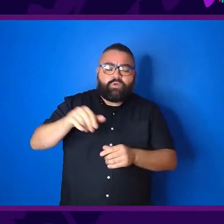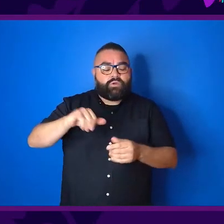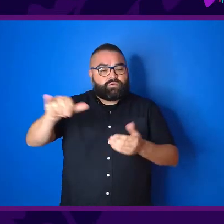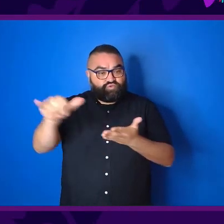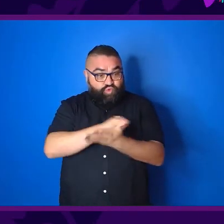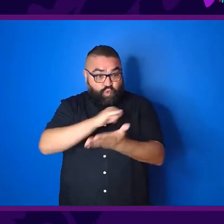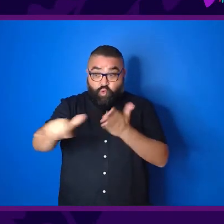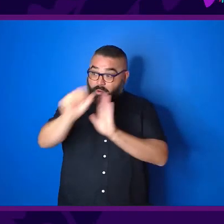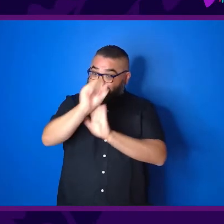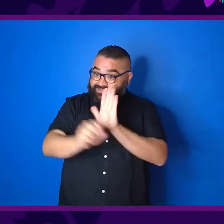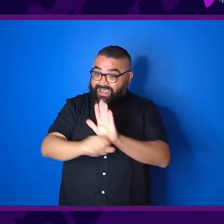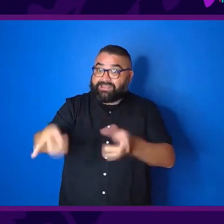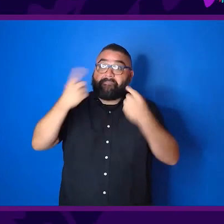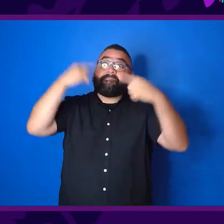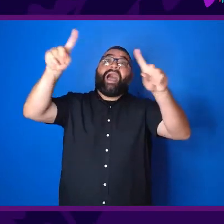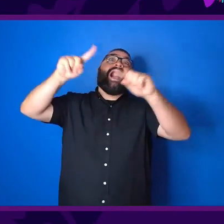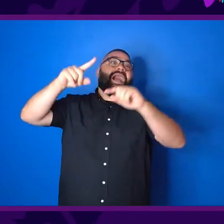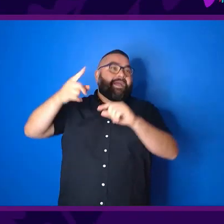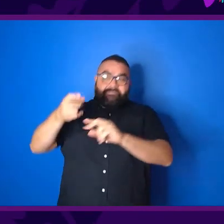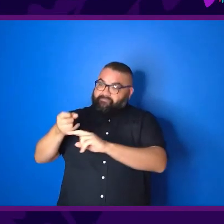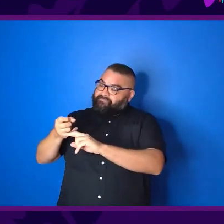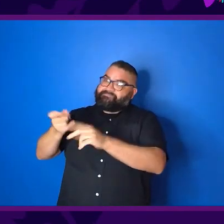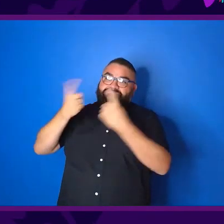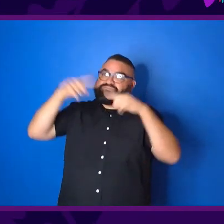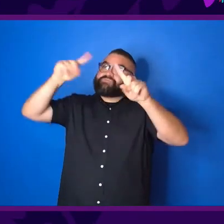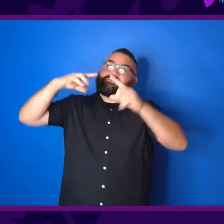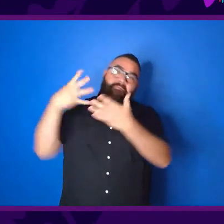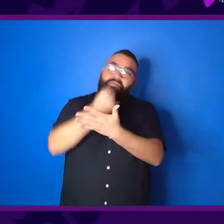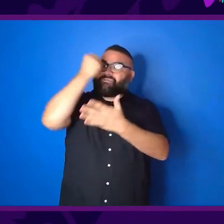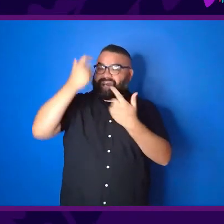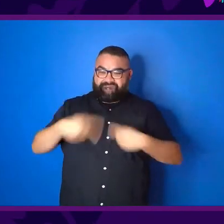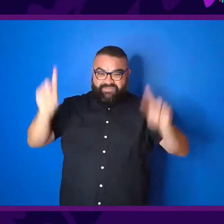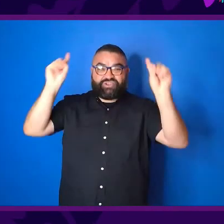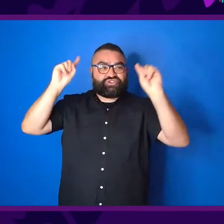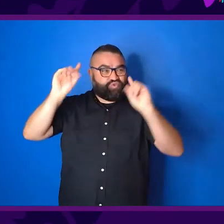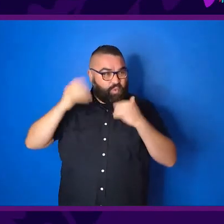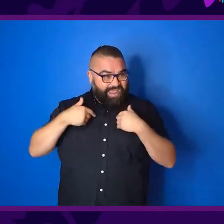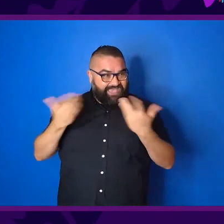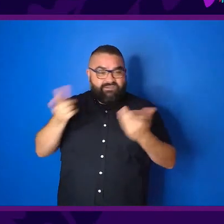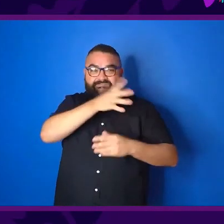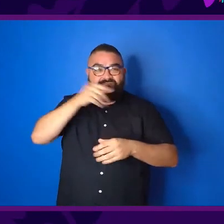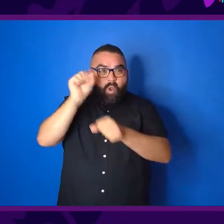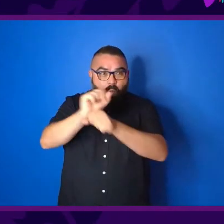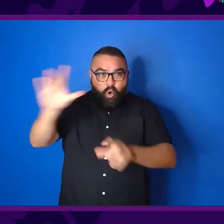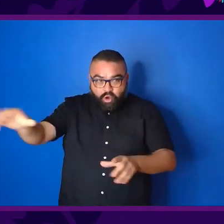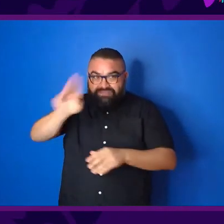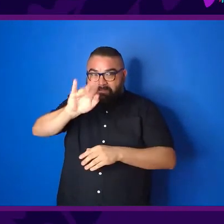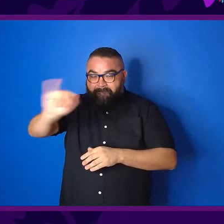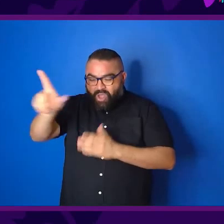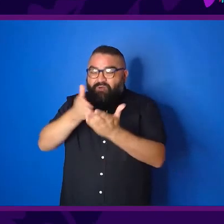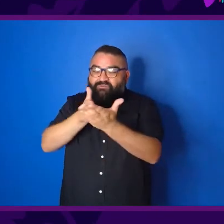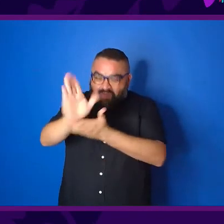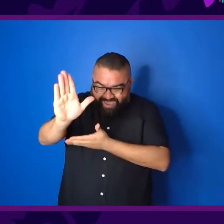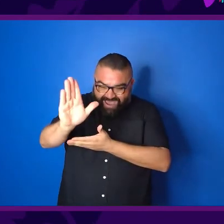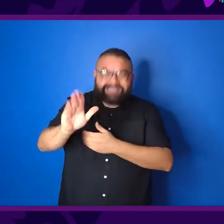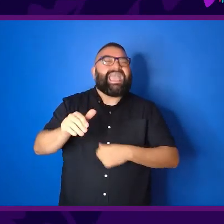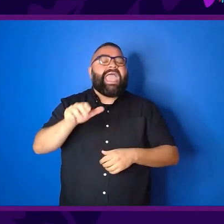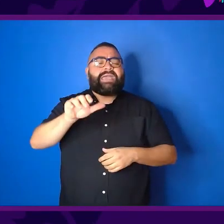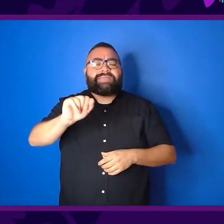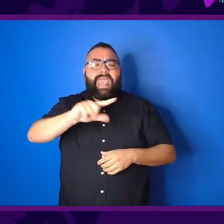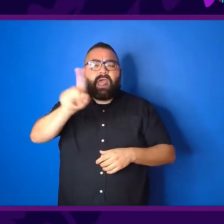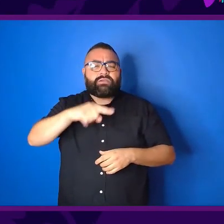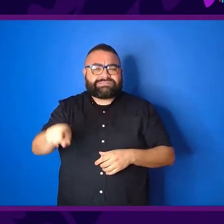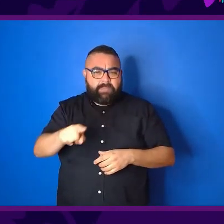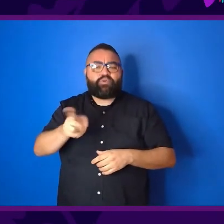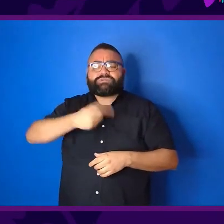victory last year to get the Farm Worker Bill of Rights. And I'm so happy to join you in the Alzheimer's, yes, Us Against Alzheimer's, we know